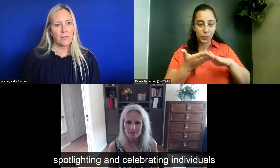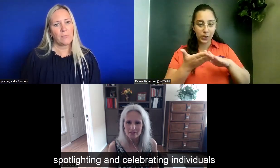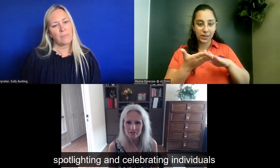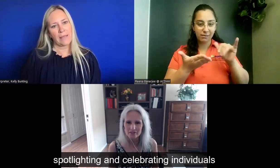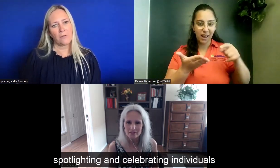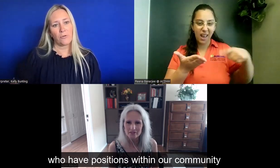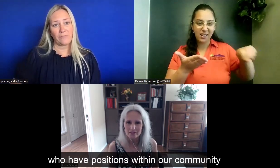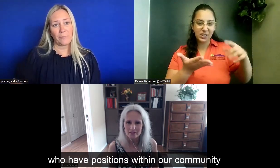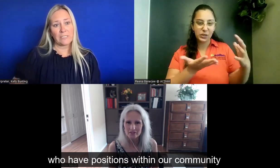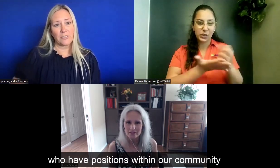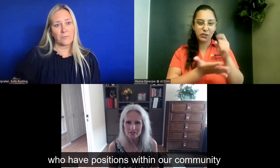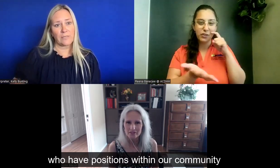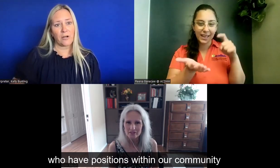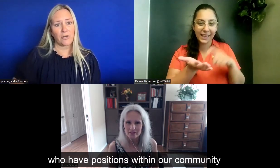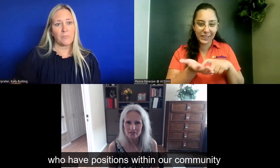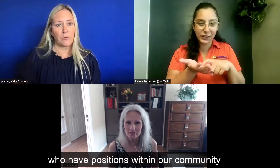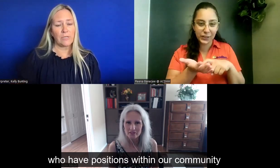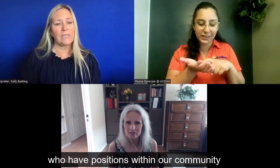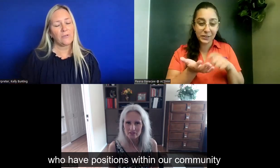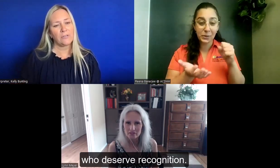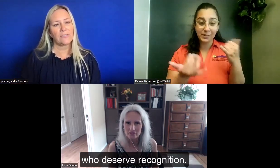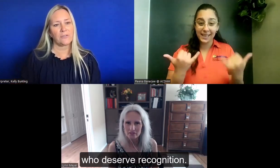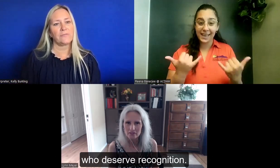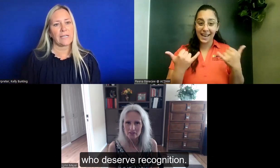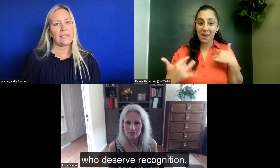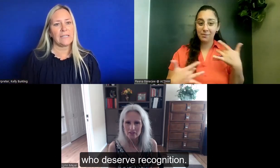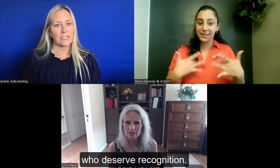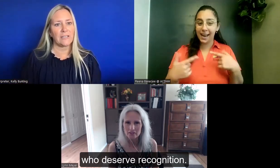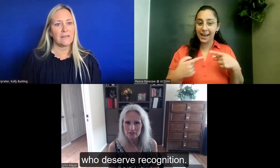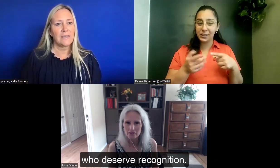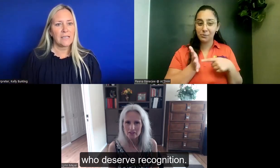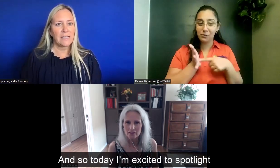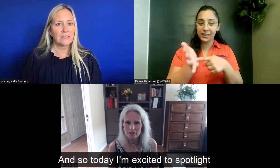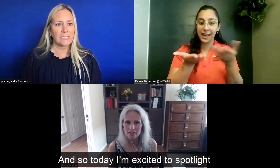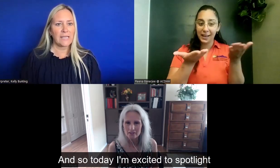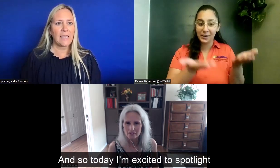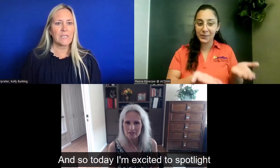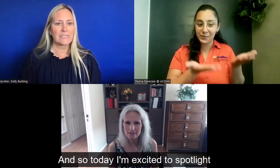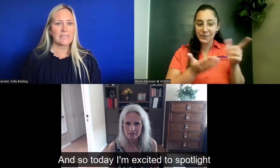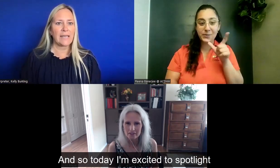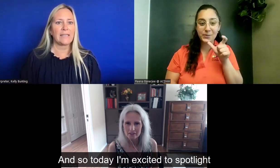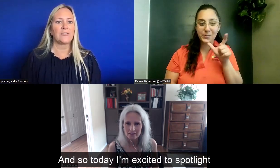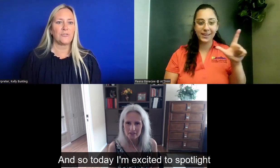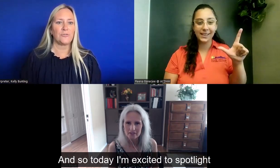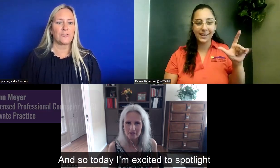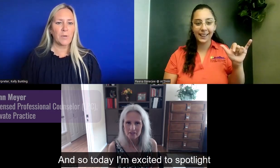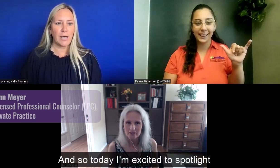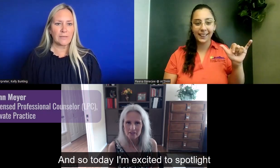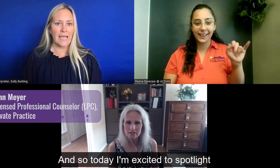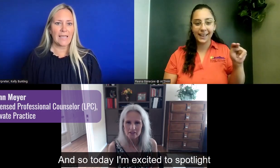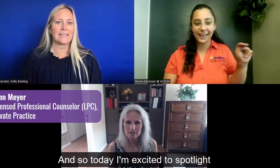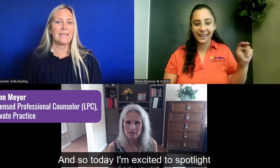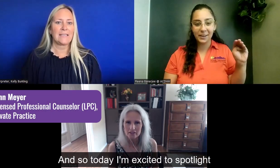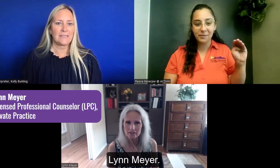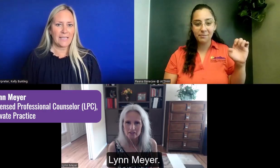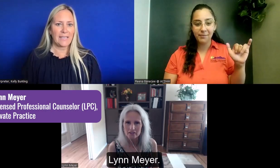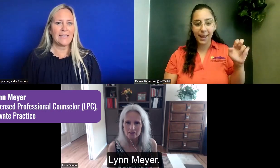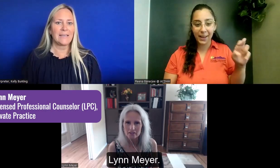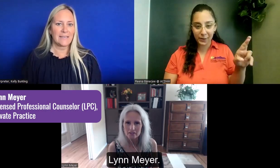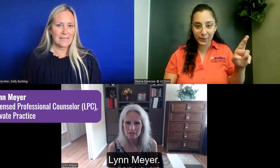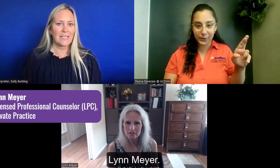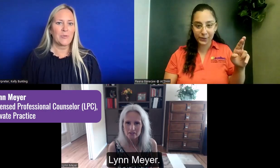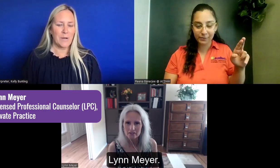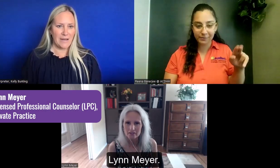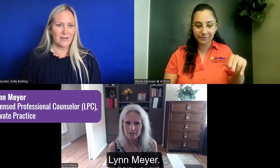individuals and who have positions within our community who deserve recognition. And so today I'm excited to spotlight